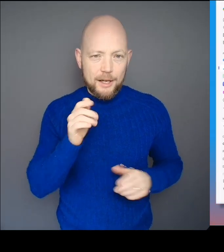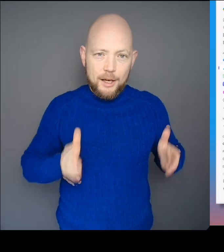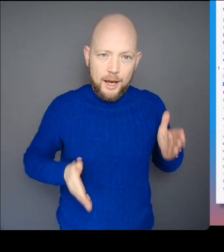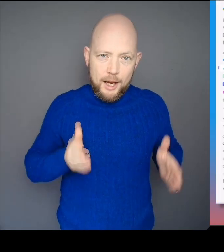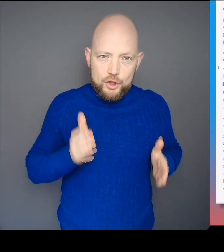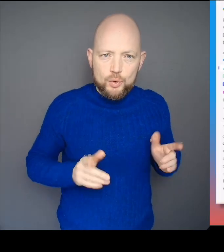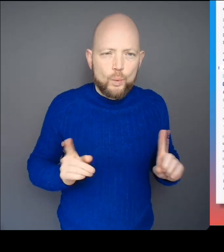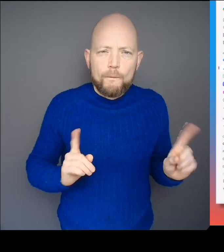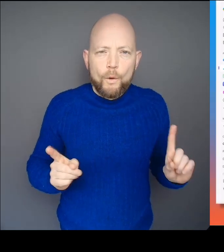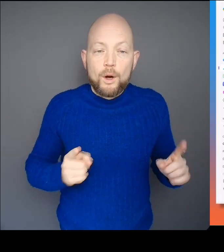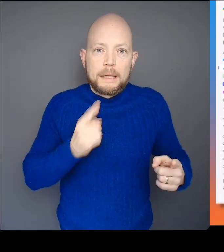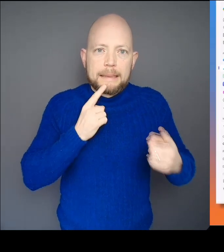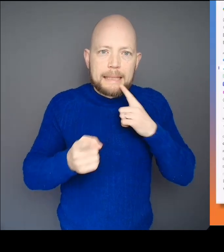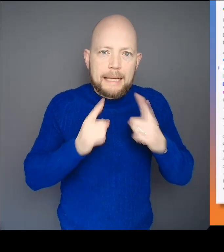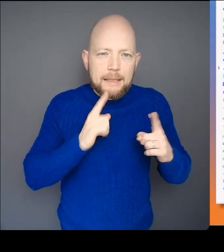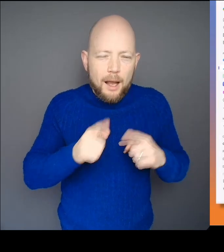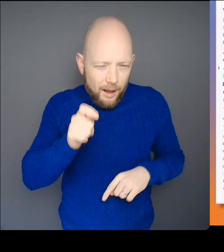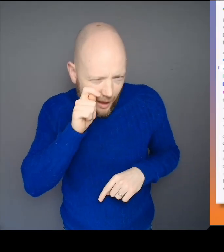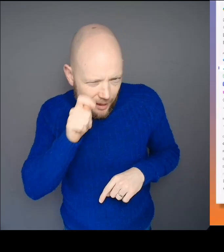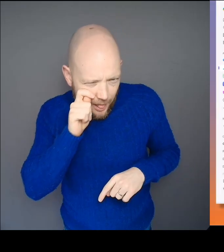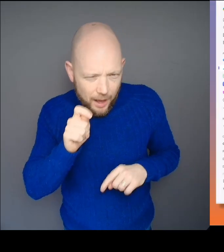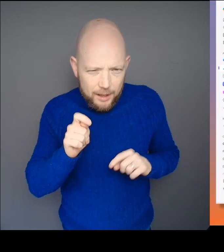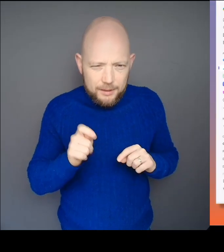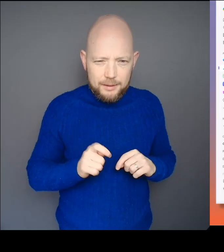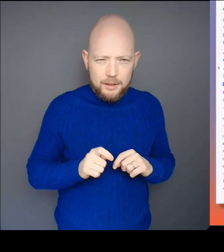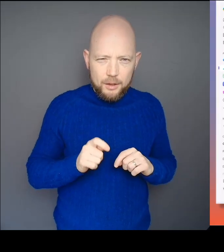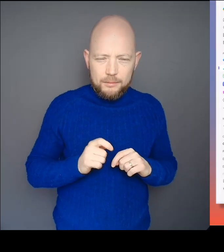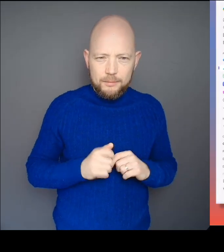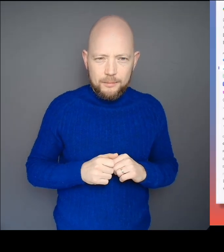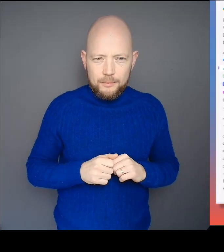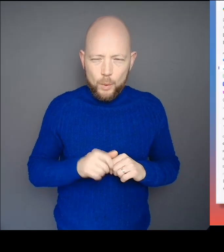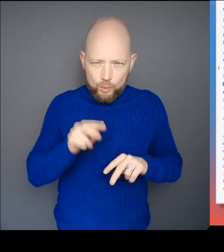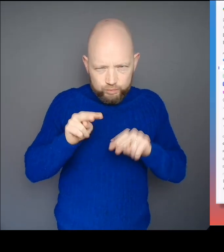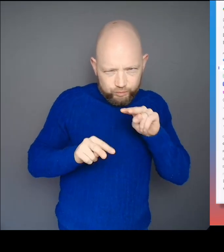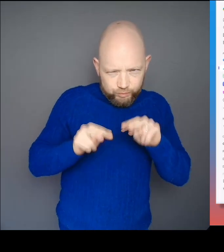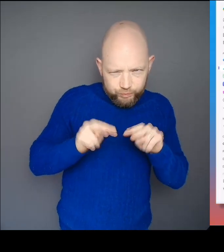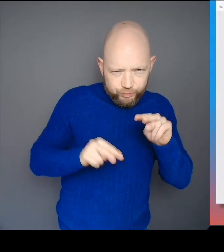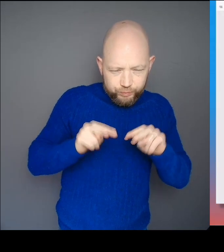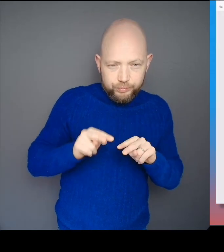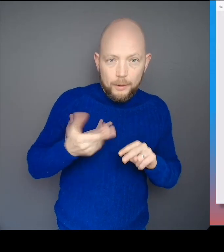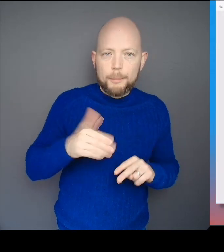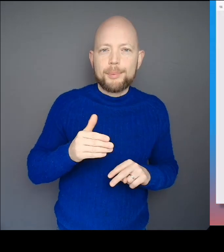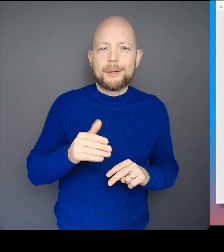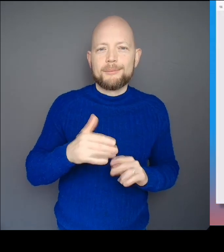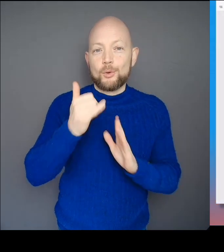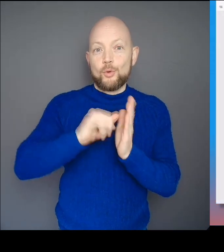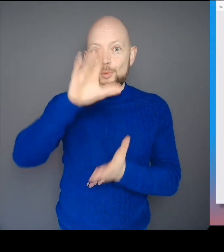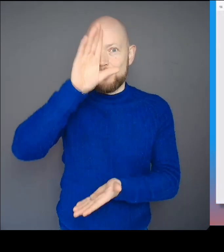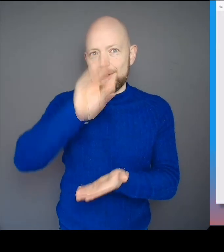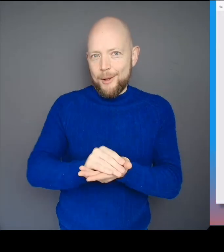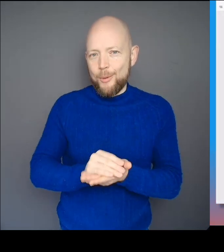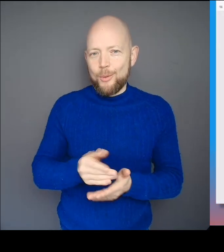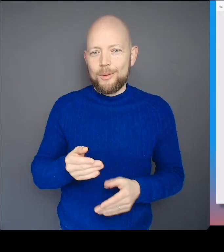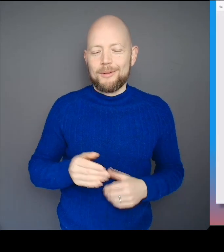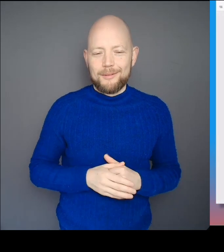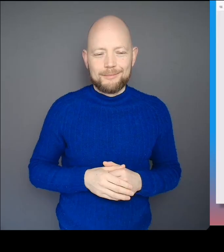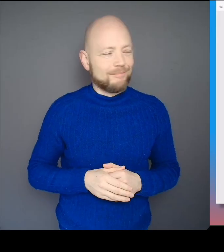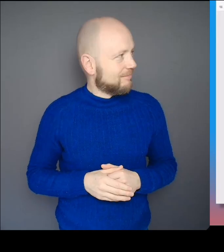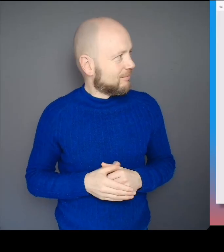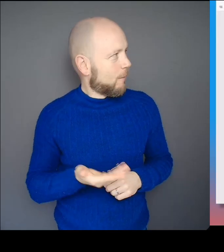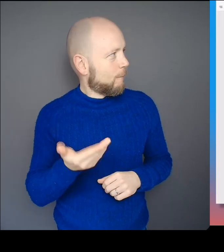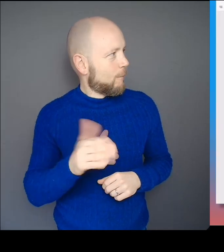good at kind of analyzing data and helping you to understand things that are going on. So I've got a document here that I have